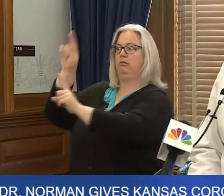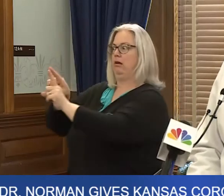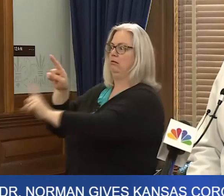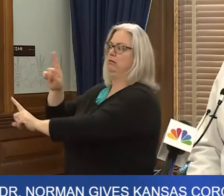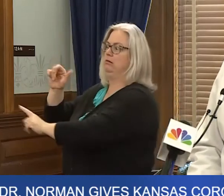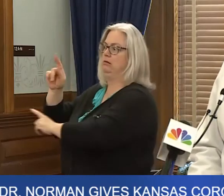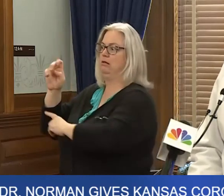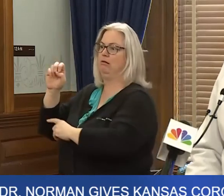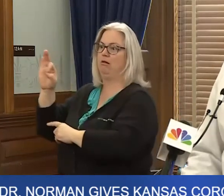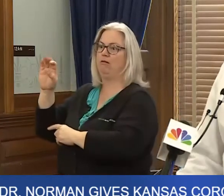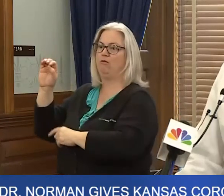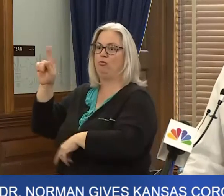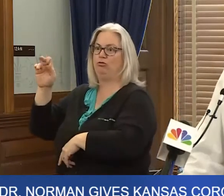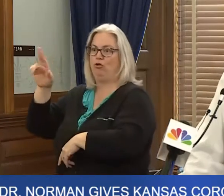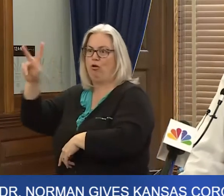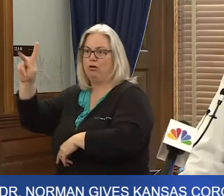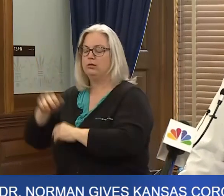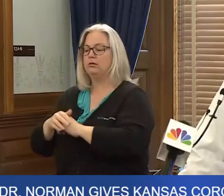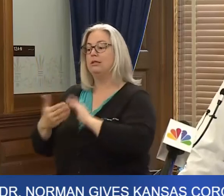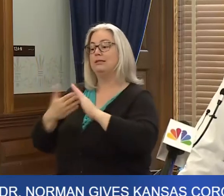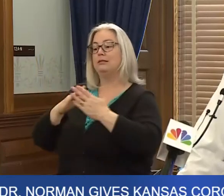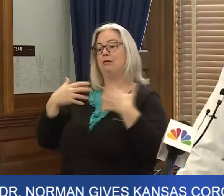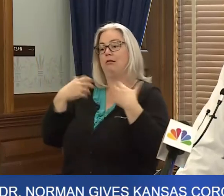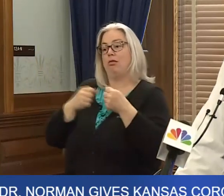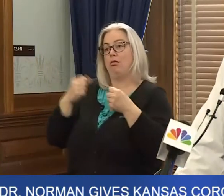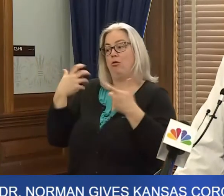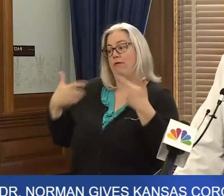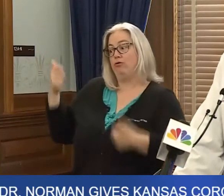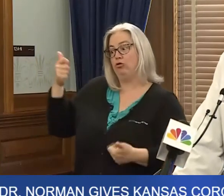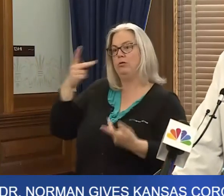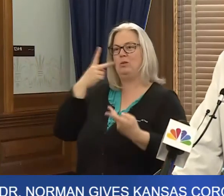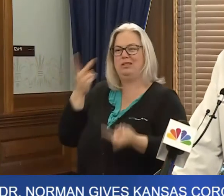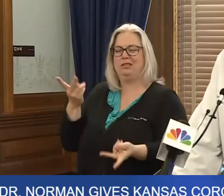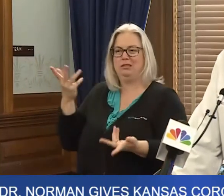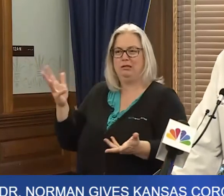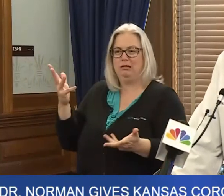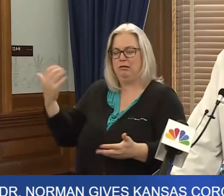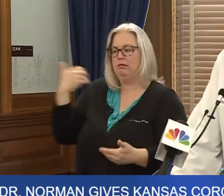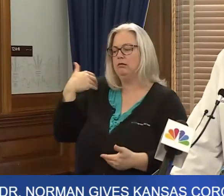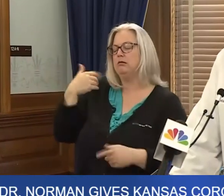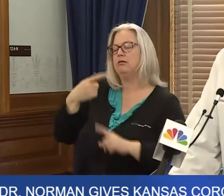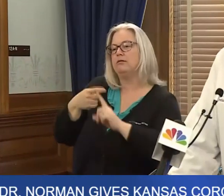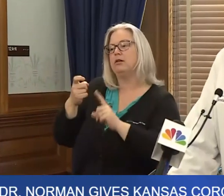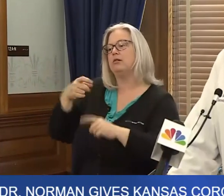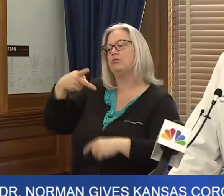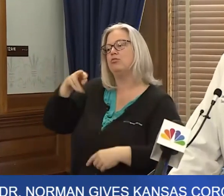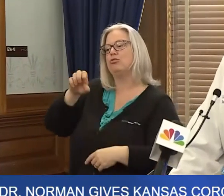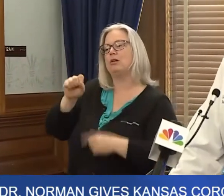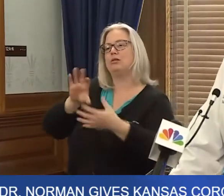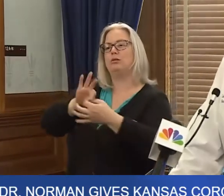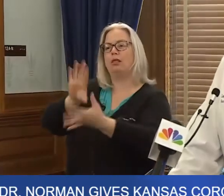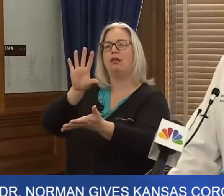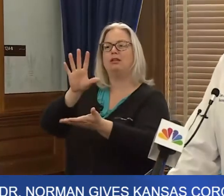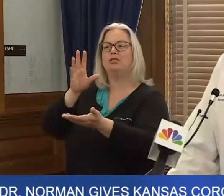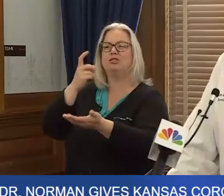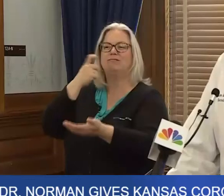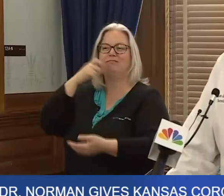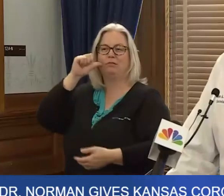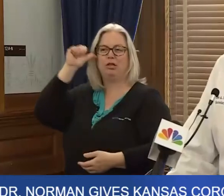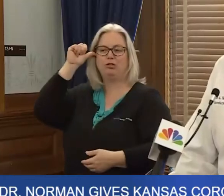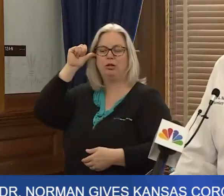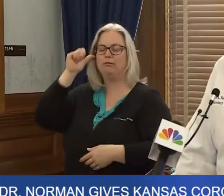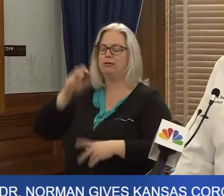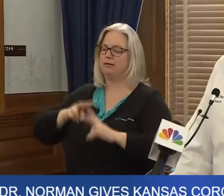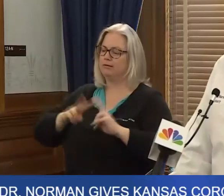Ozarks. As your state health officer, and you may have seen this from the press release we put out yesterday, I was